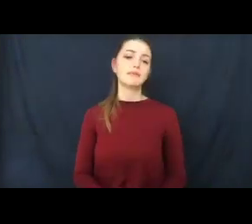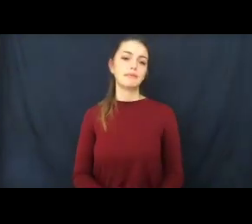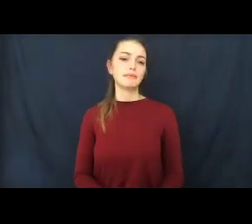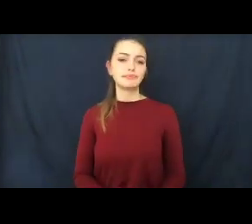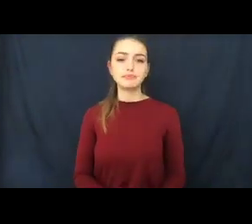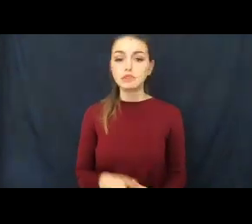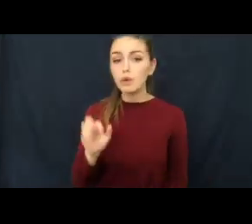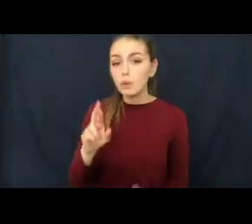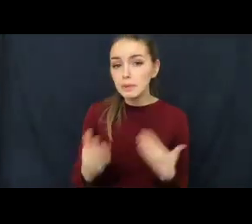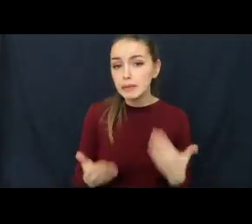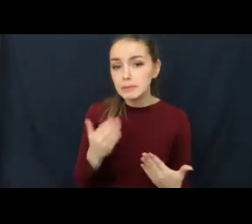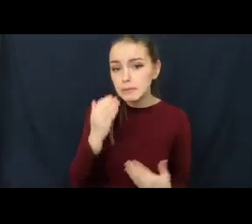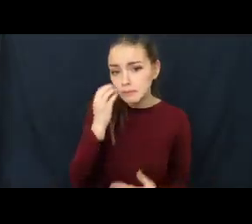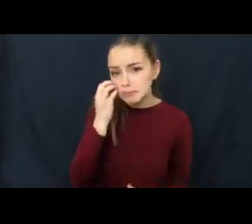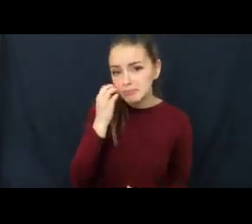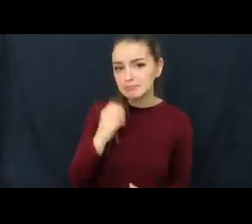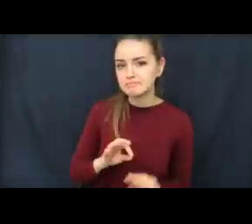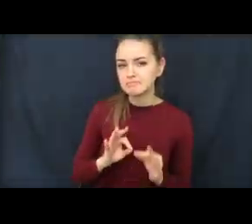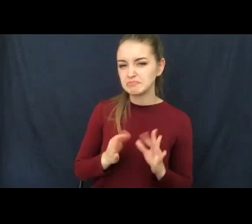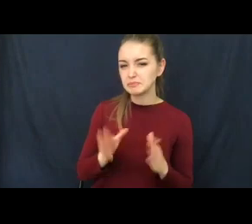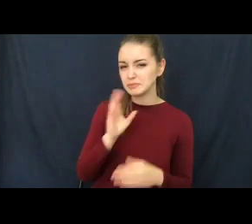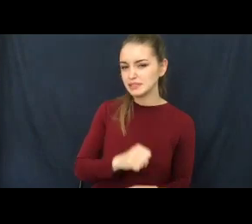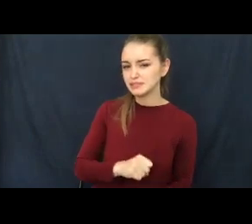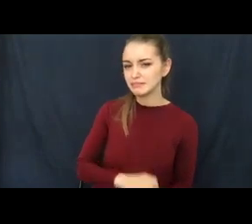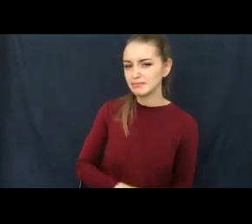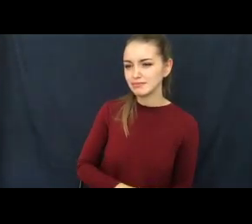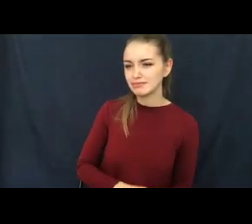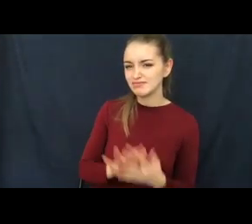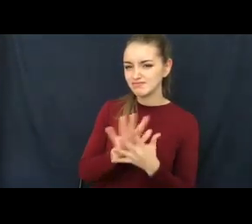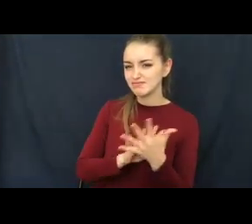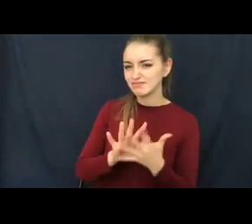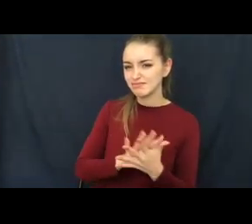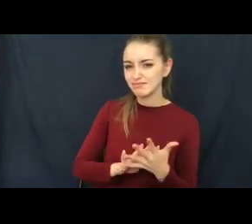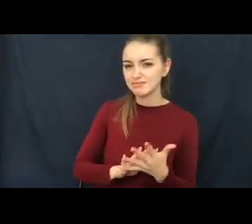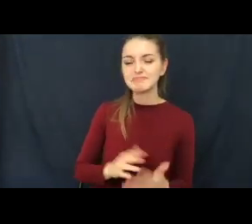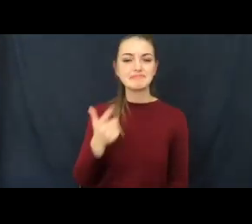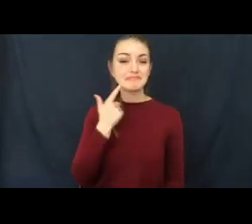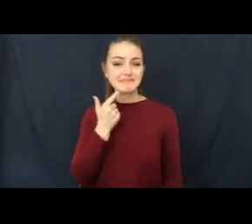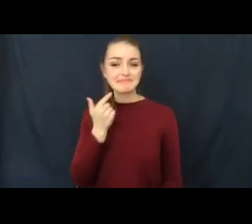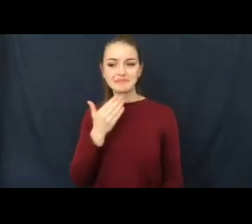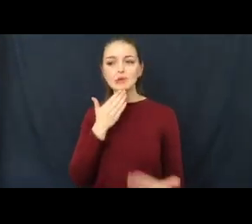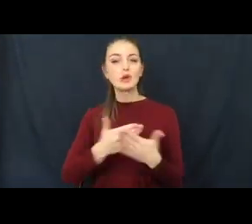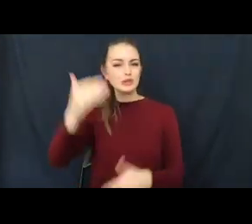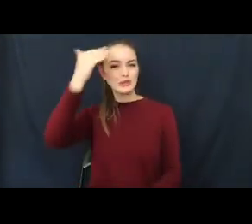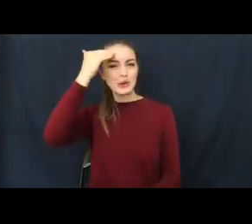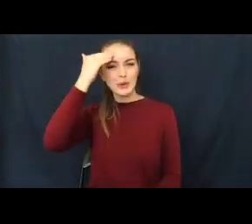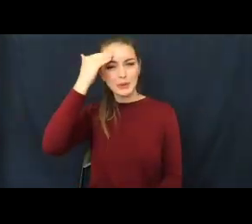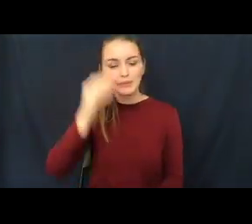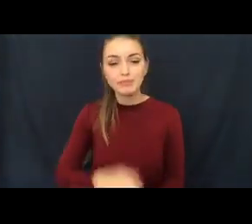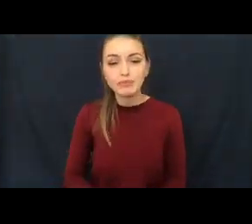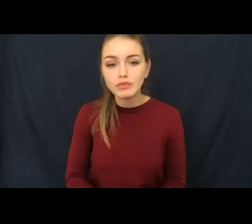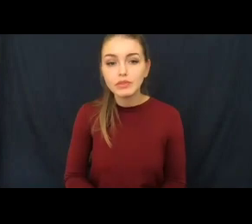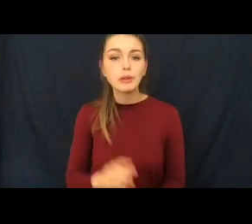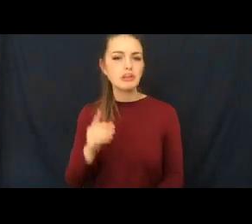maybe the junk monkeys could come and pick it up. yeah. So it's good to know where you can take